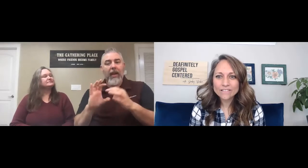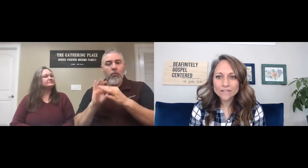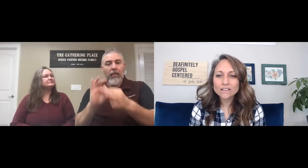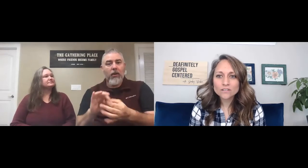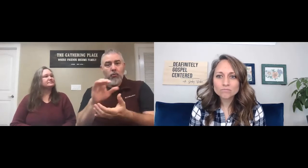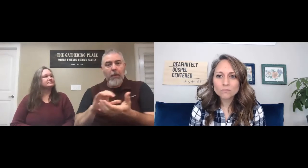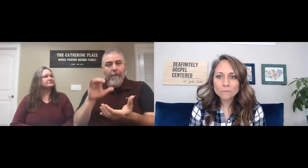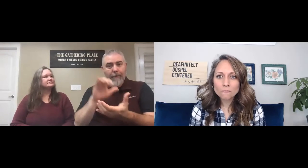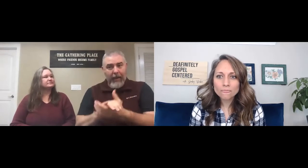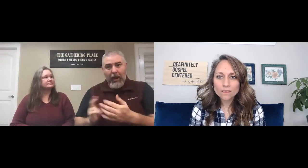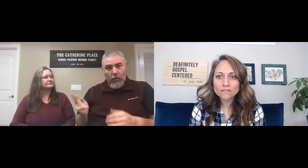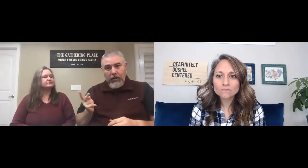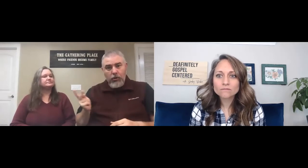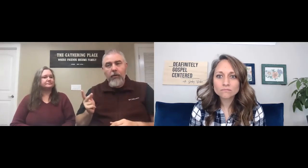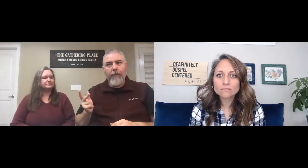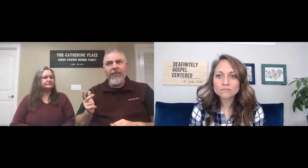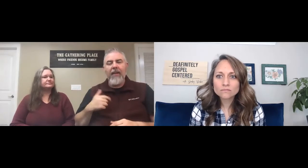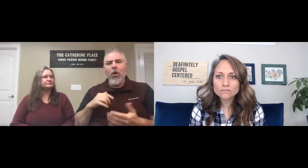But if you're talking about communication related to marriage,